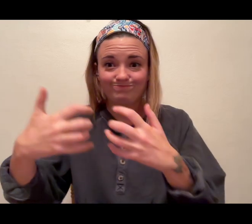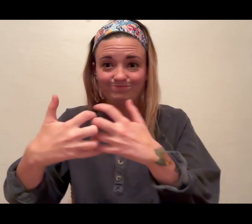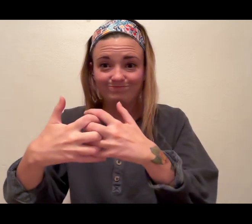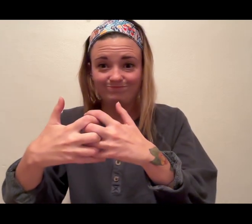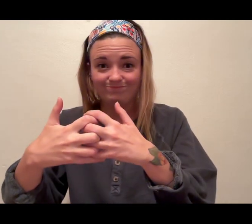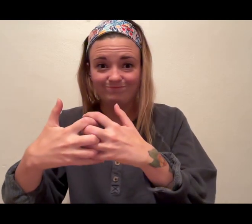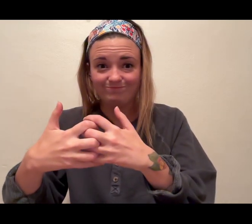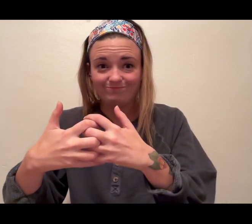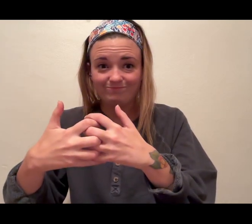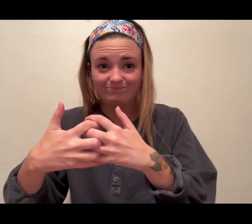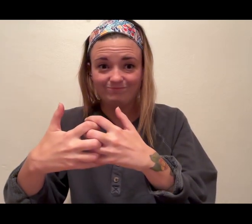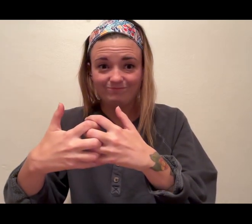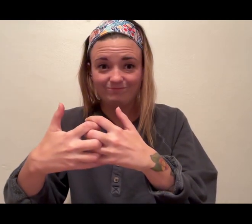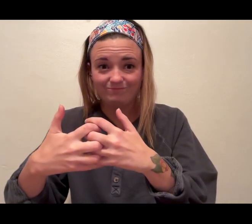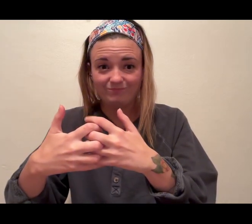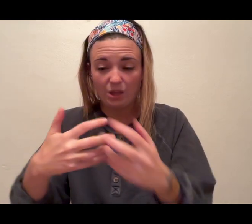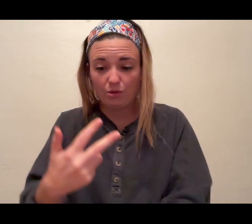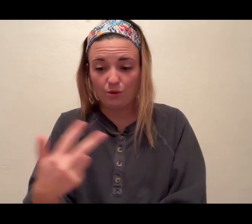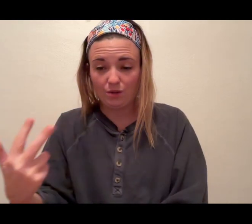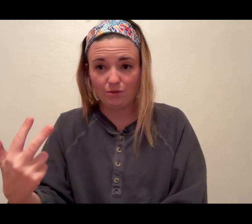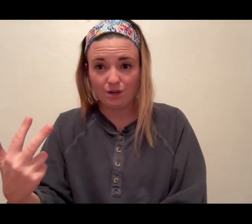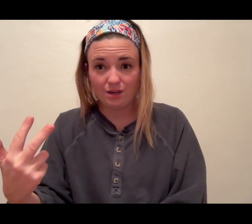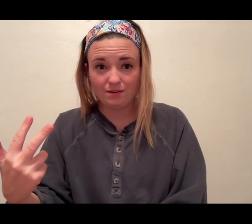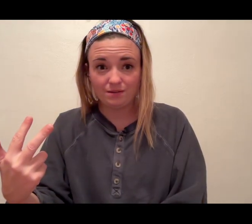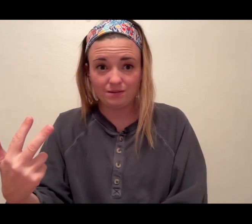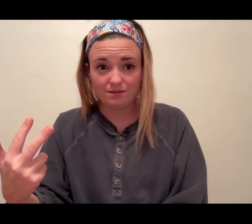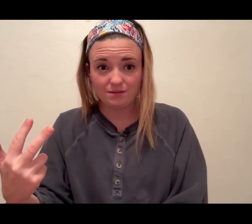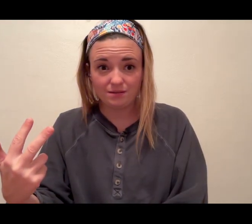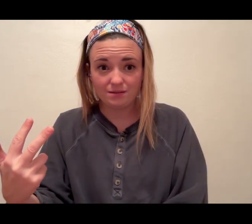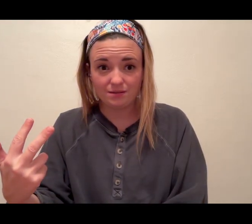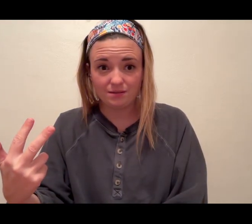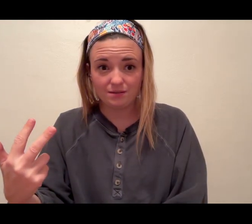be a 5 down here when we factor.